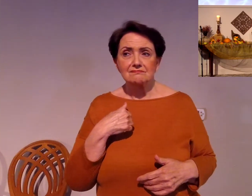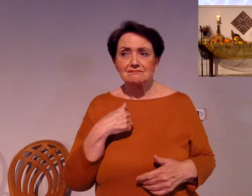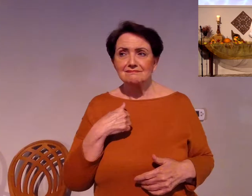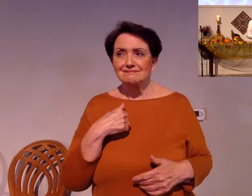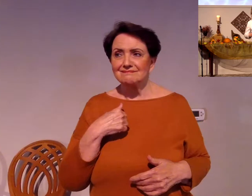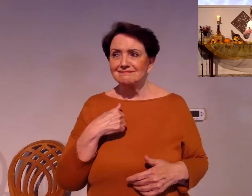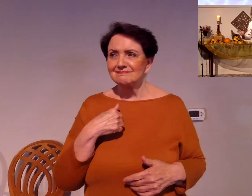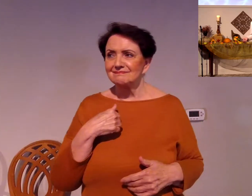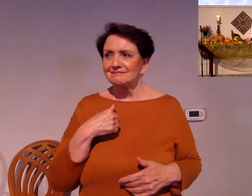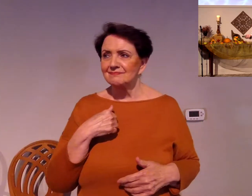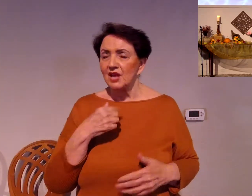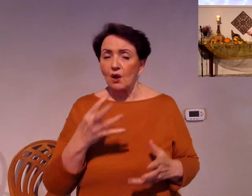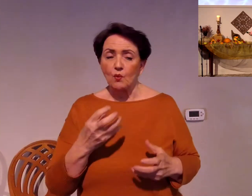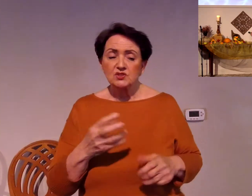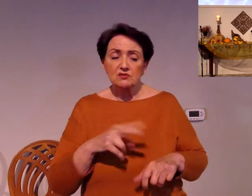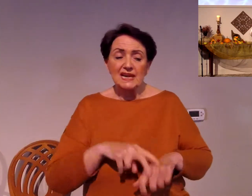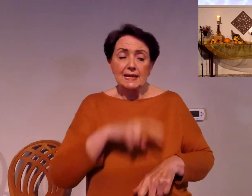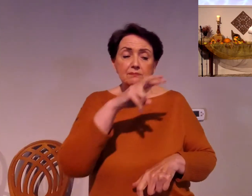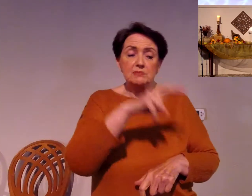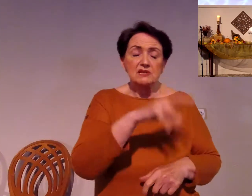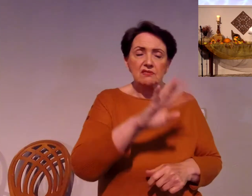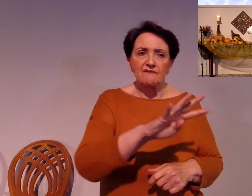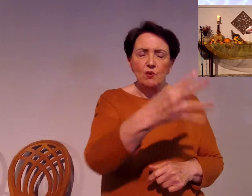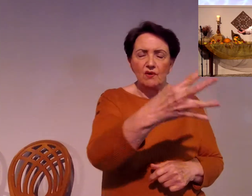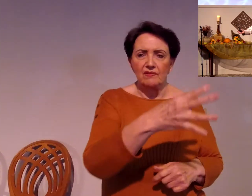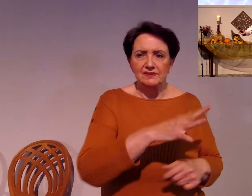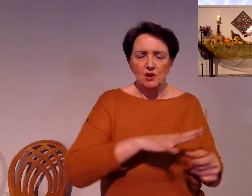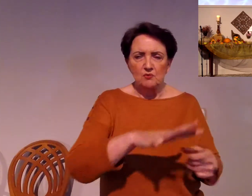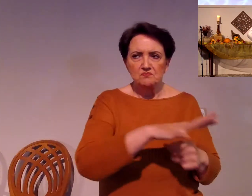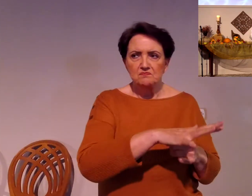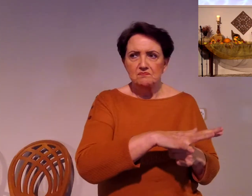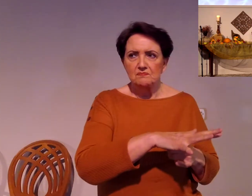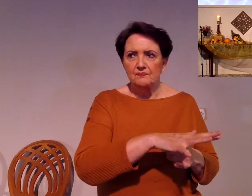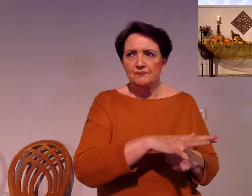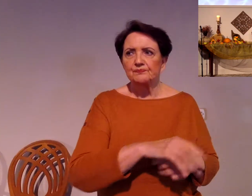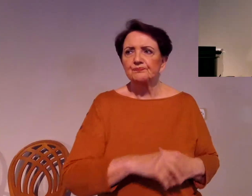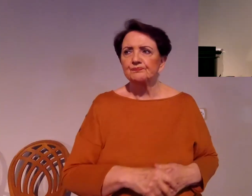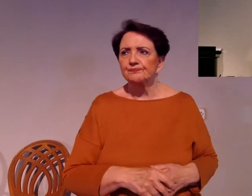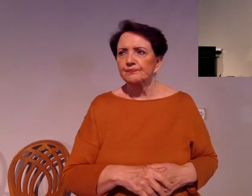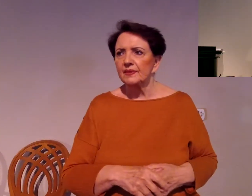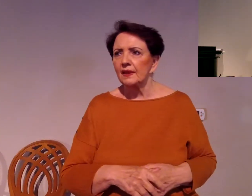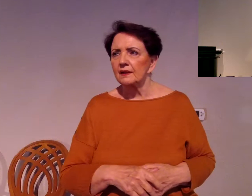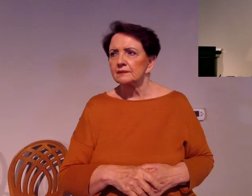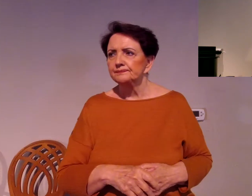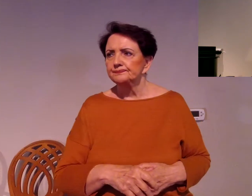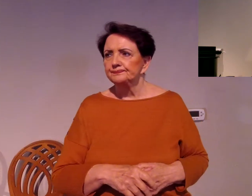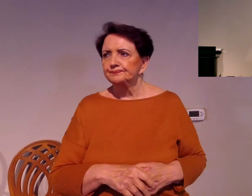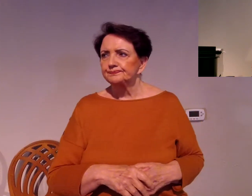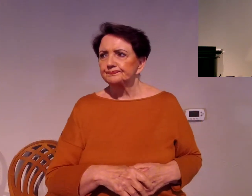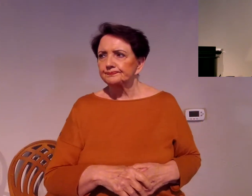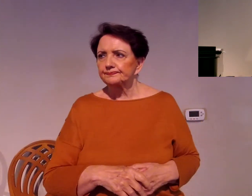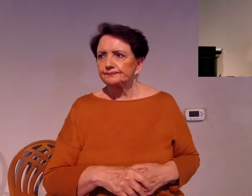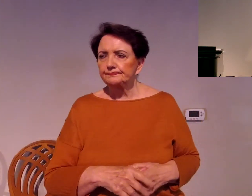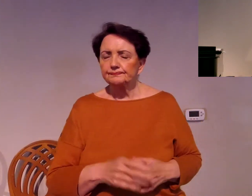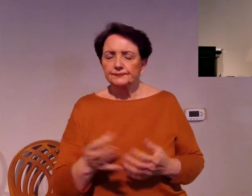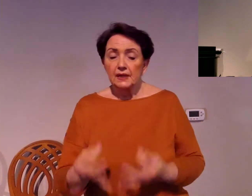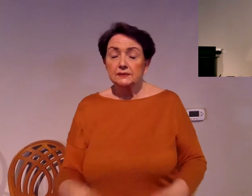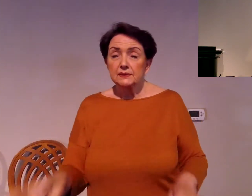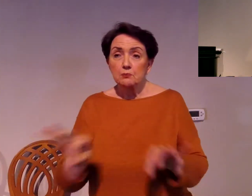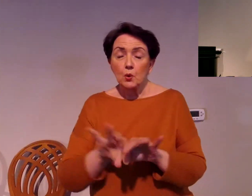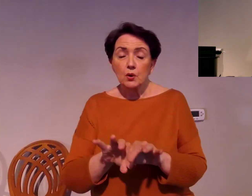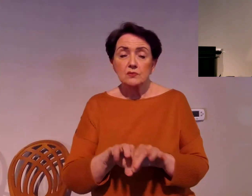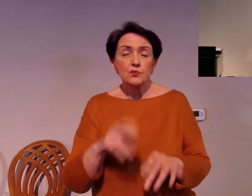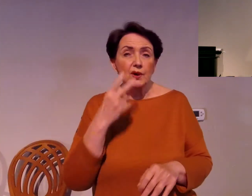And so I want to leap into the fourth. I want to go into this fourth. And it's important that we look at